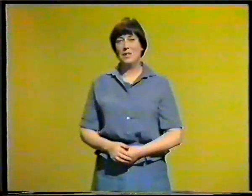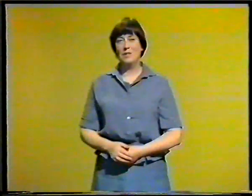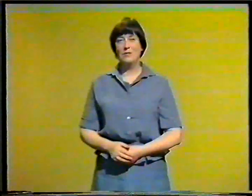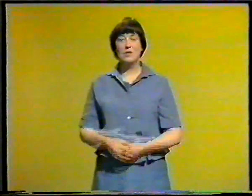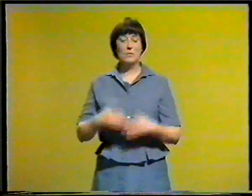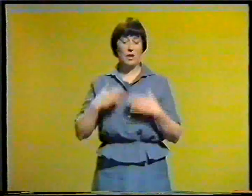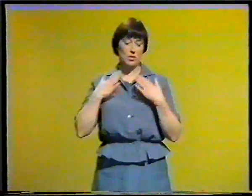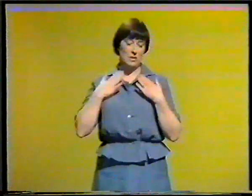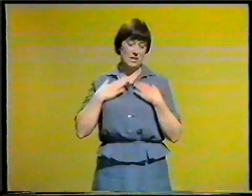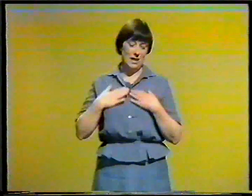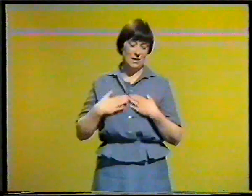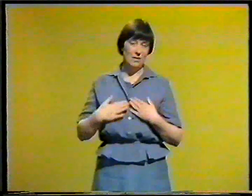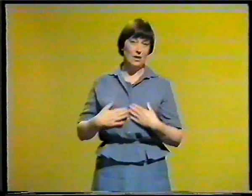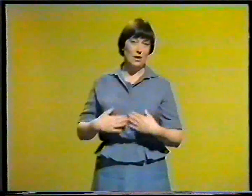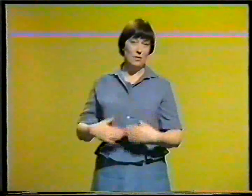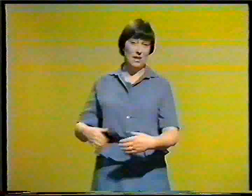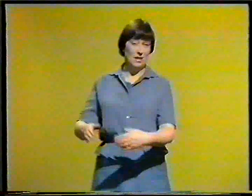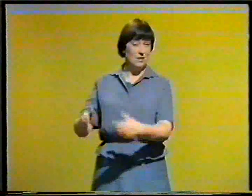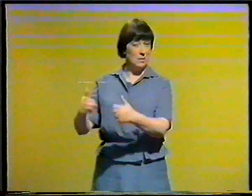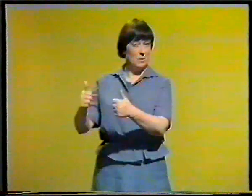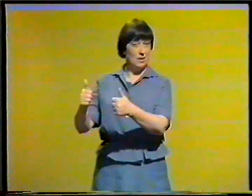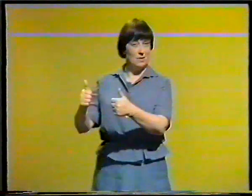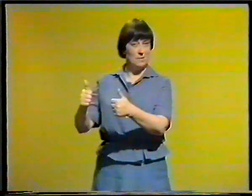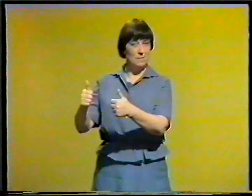For smart, you indicate that the clothing is smart.